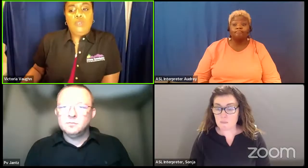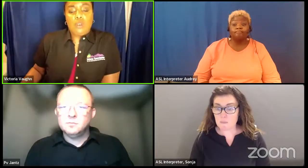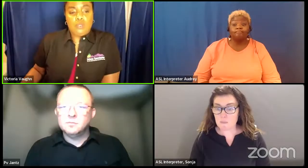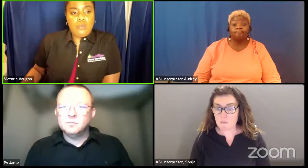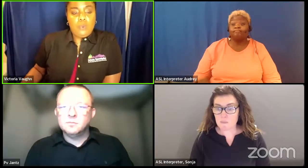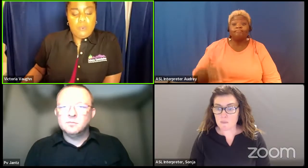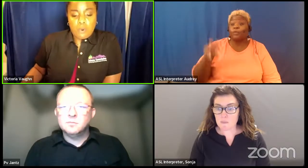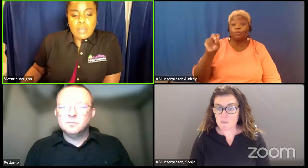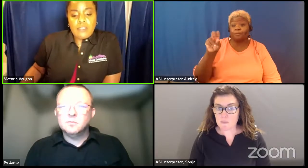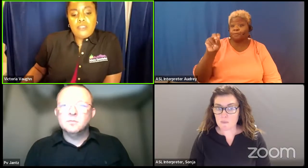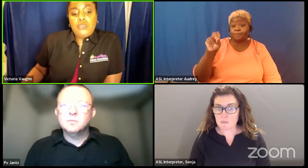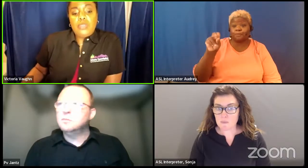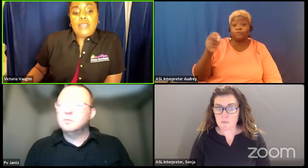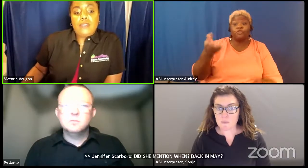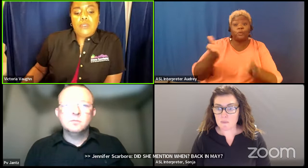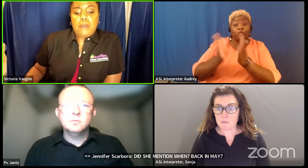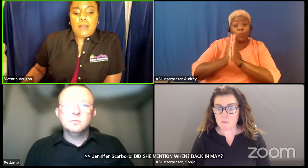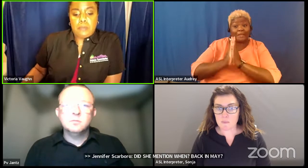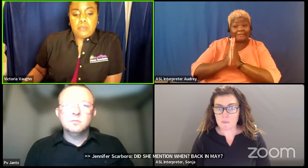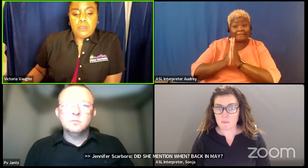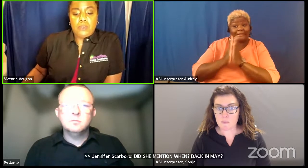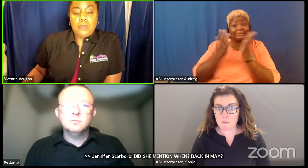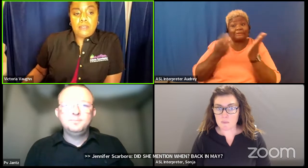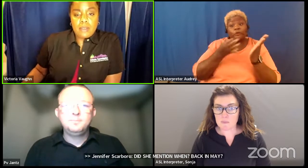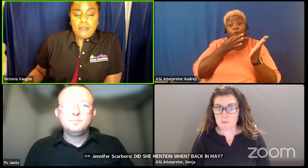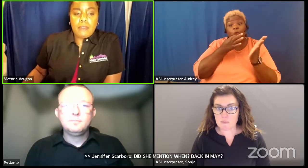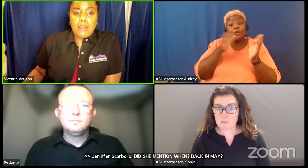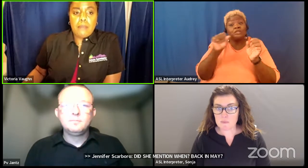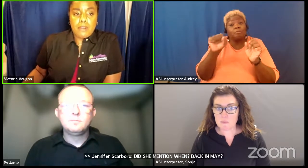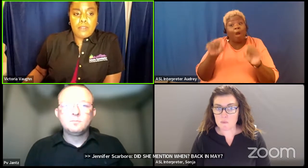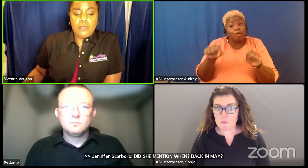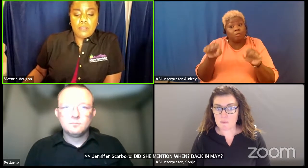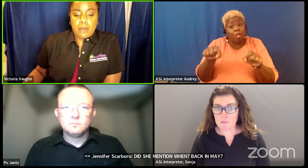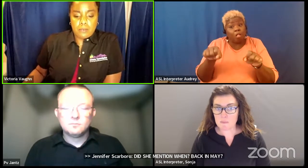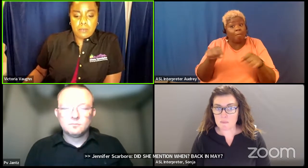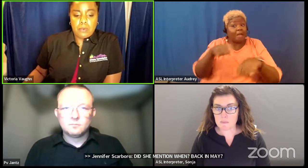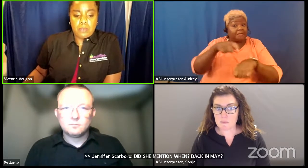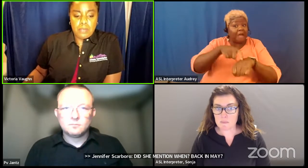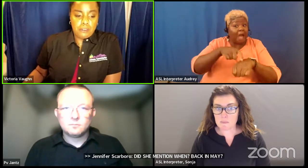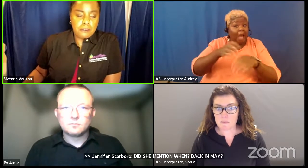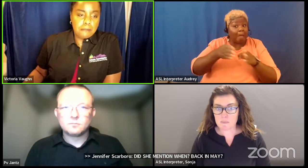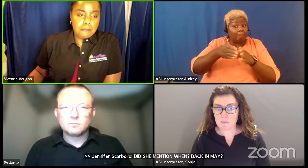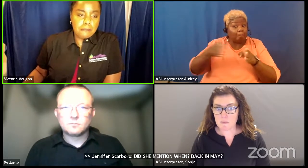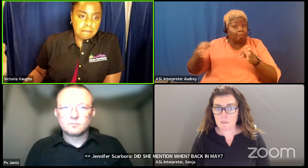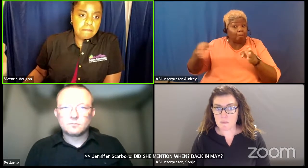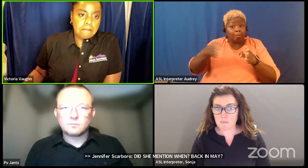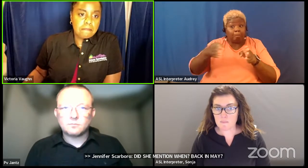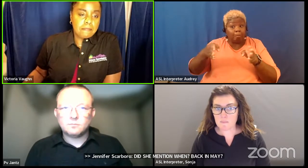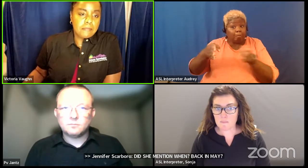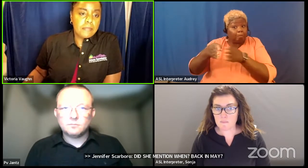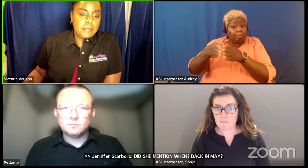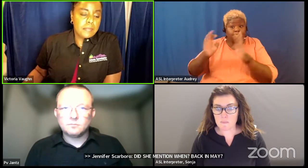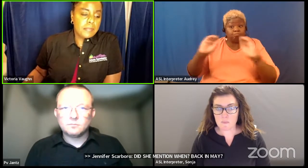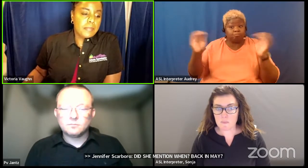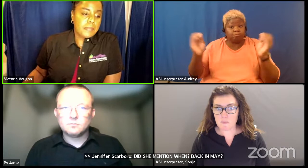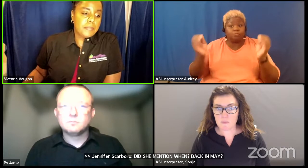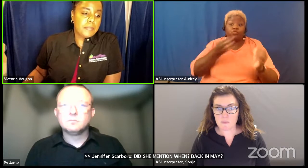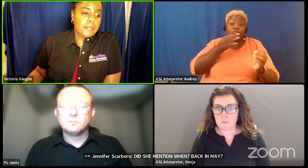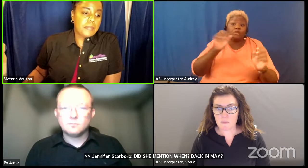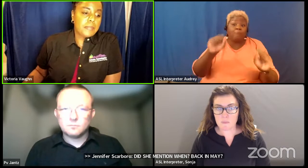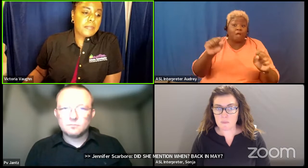No, she requested to do it as soon as possible. So no specific time frame, but as soon as possible was mentioned.